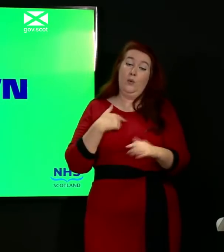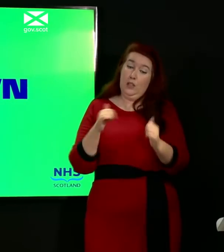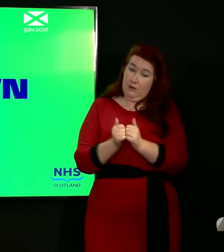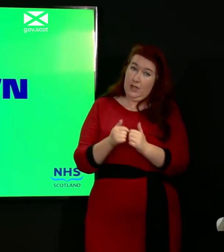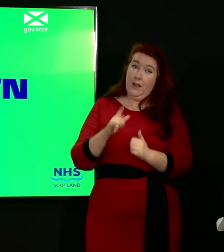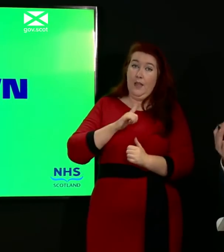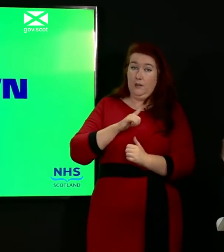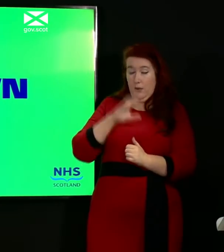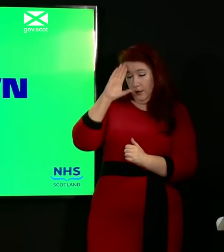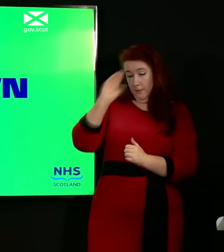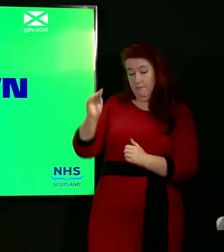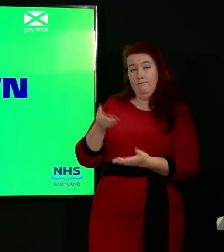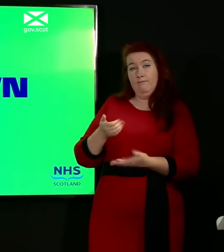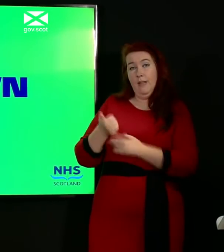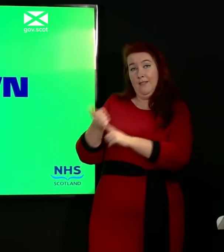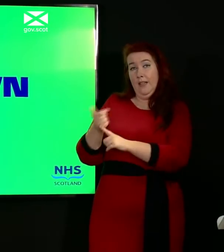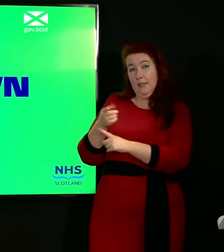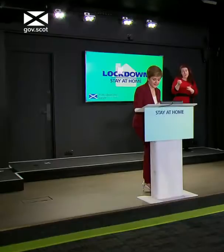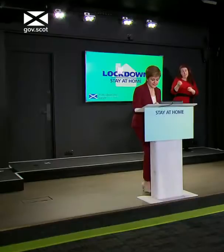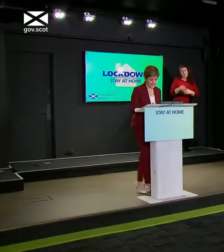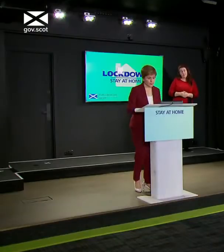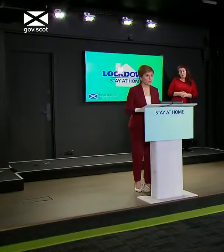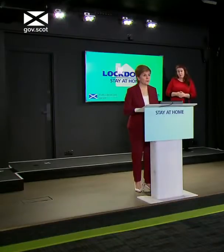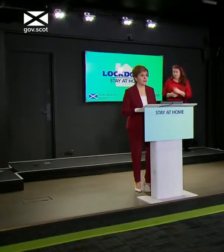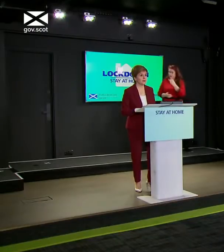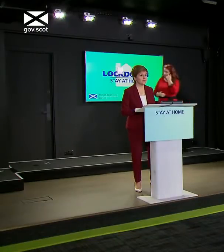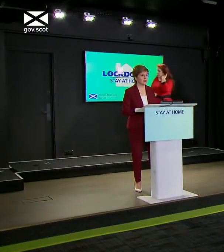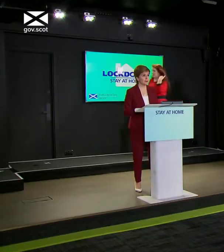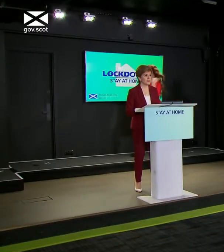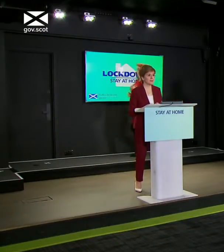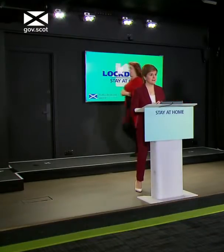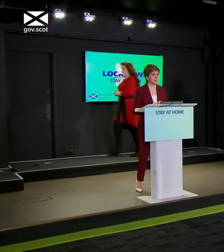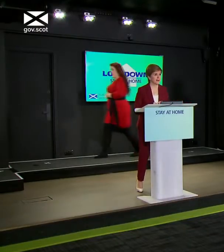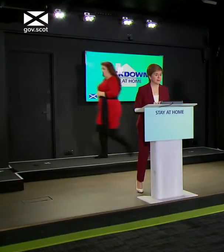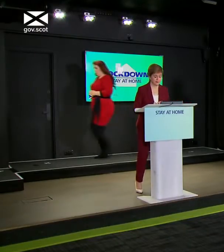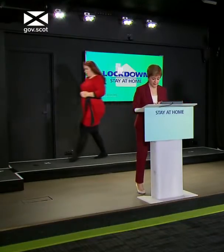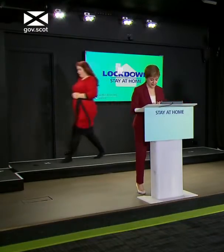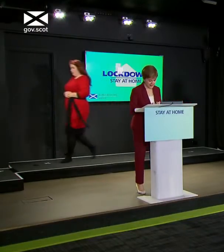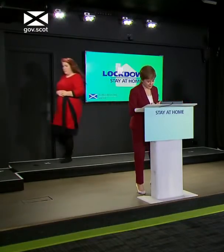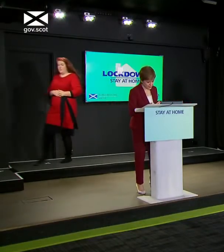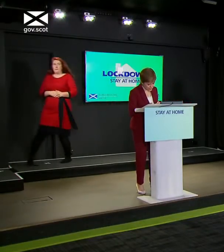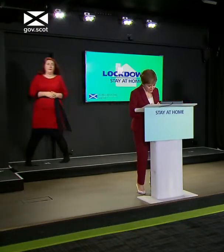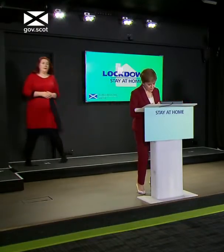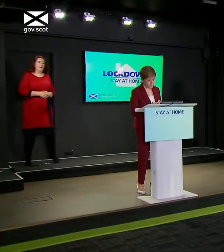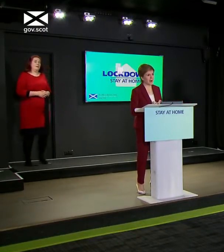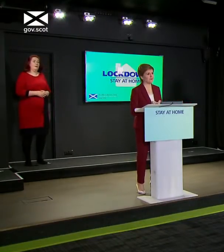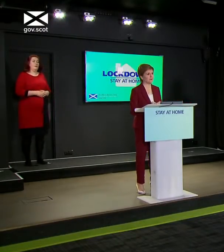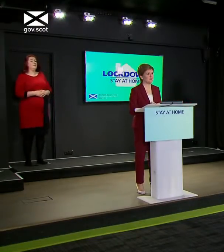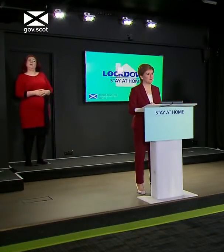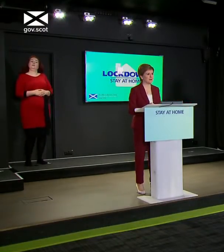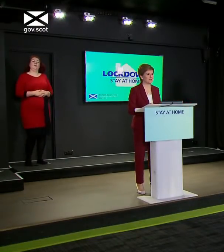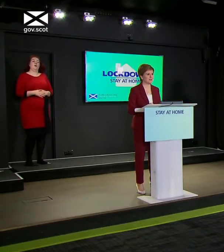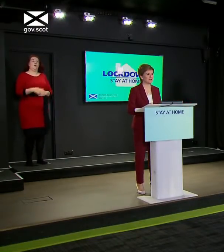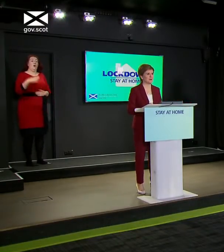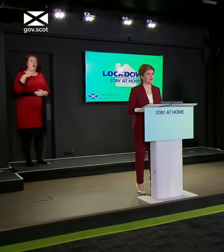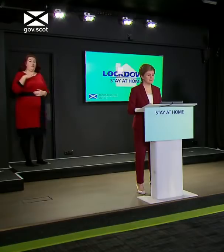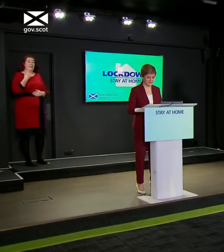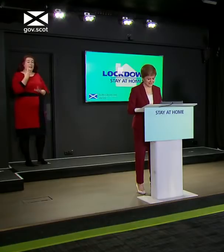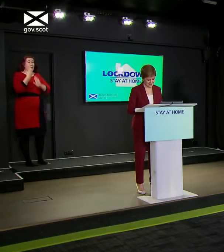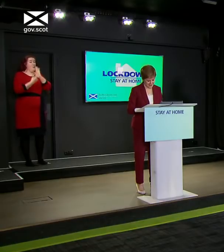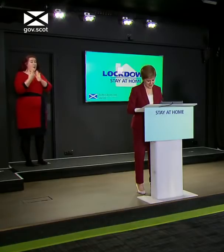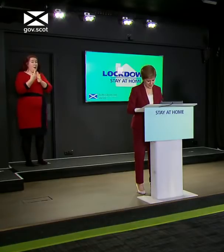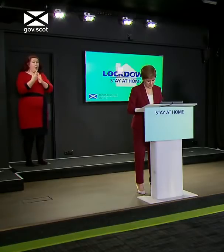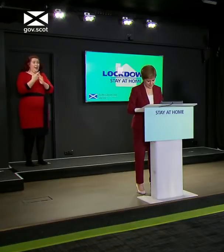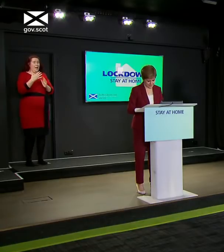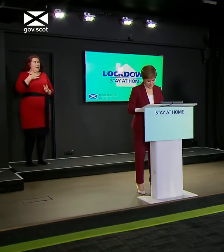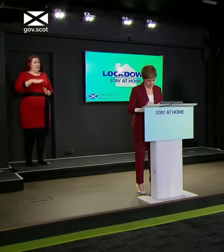to the decision makers and they agree to. Okay, thanks. We are an hour into this briefing and I'm just over halfway through the questions, so I will need